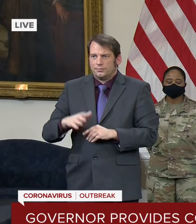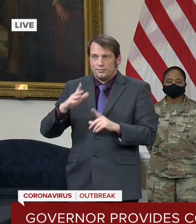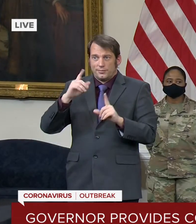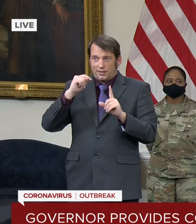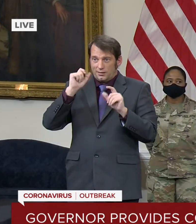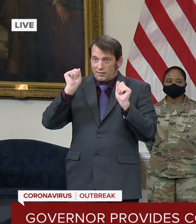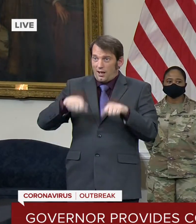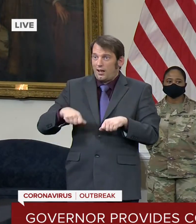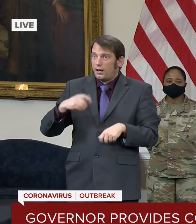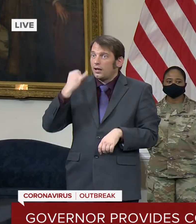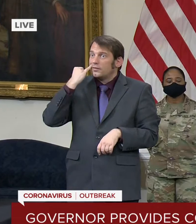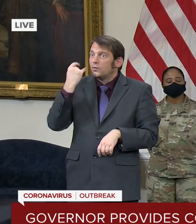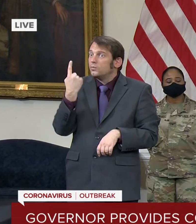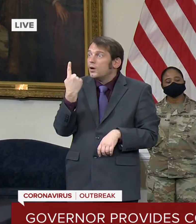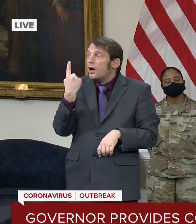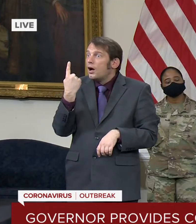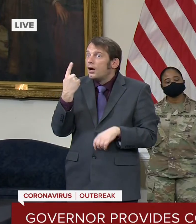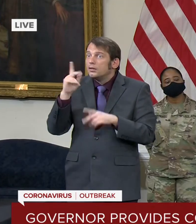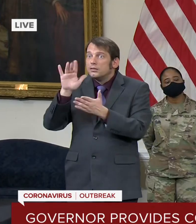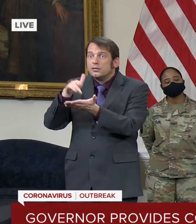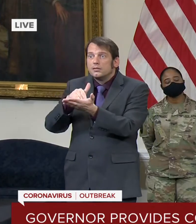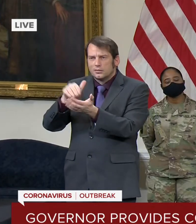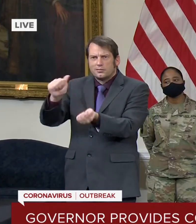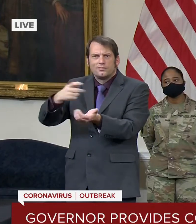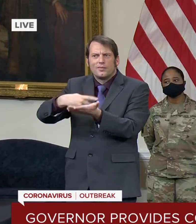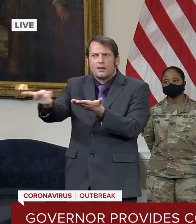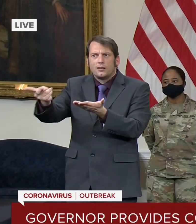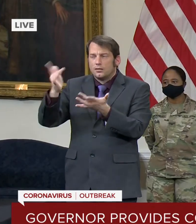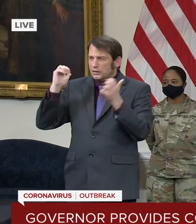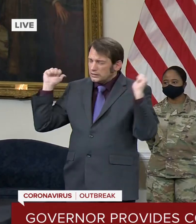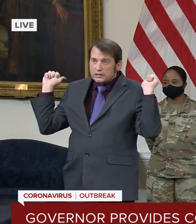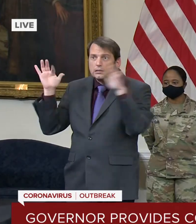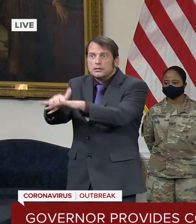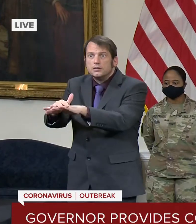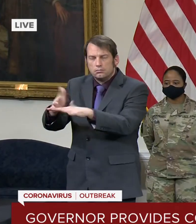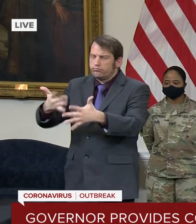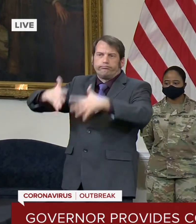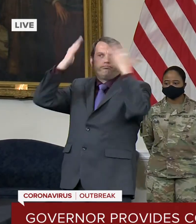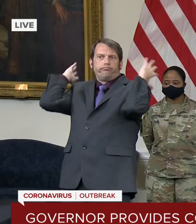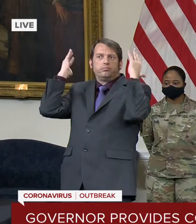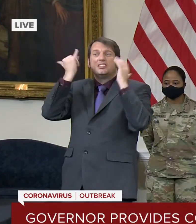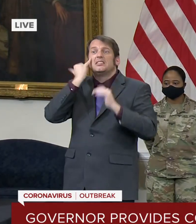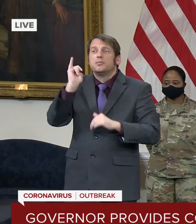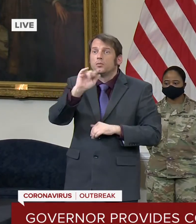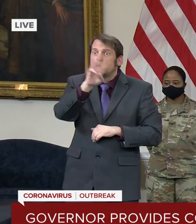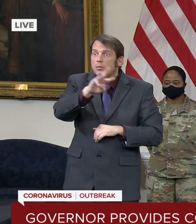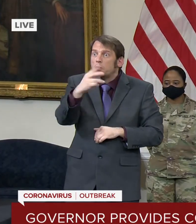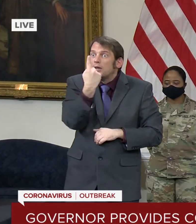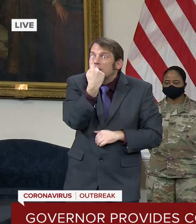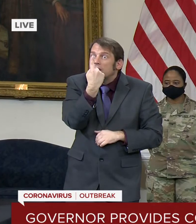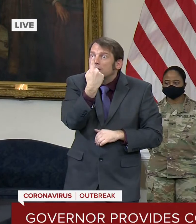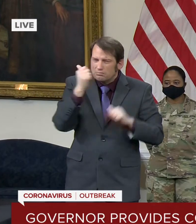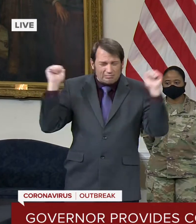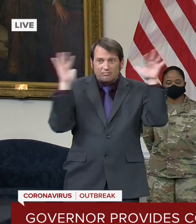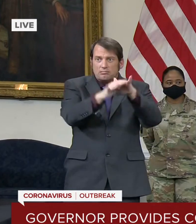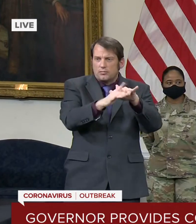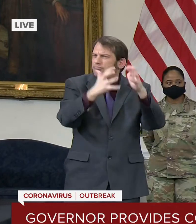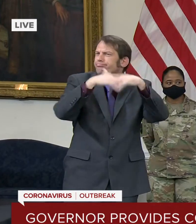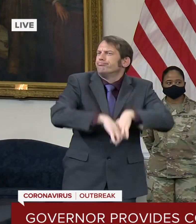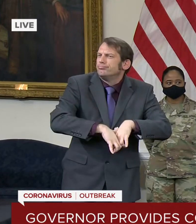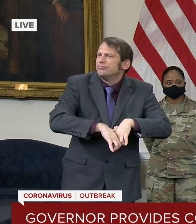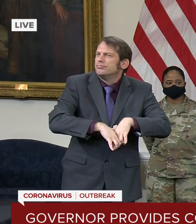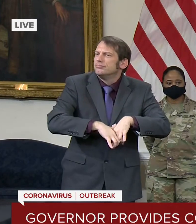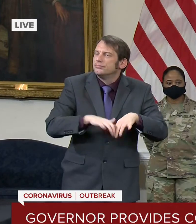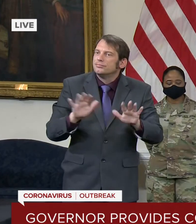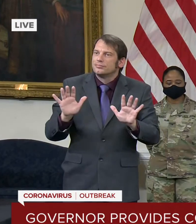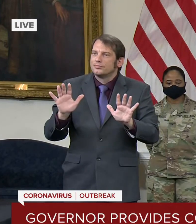and crash it when there are no appointments and no vaccines to schedule. So it seems to be working really well. It's not working well enough because